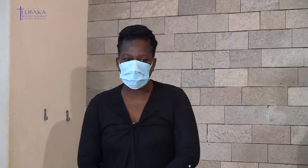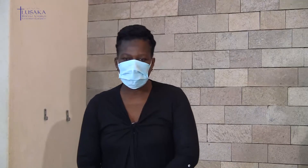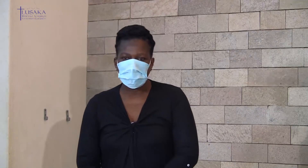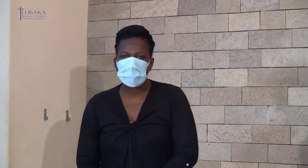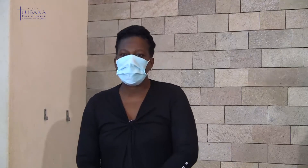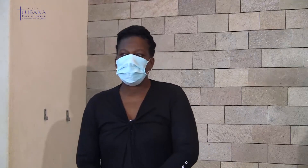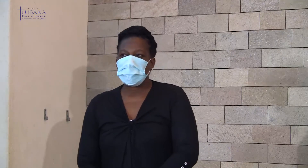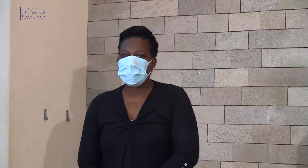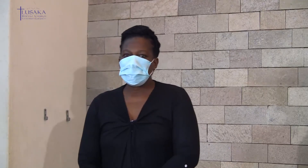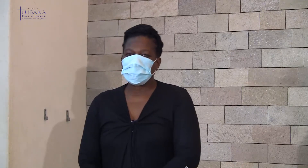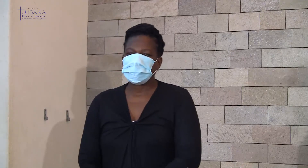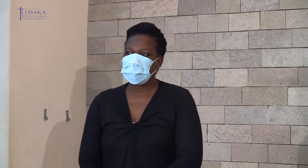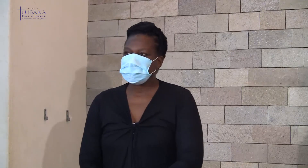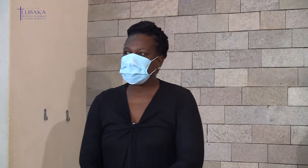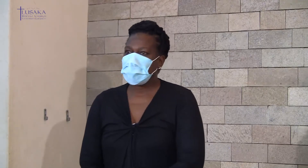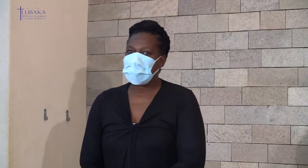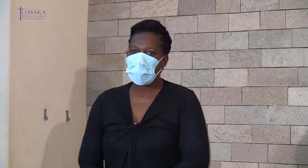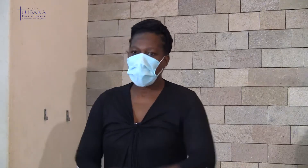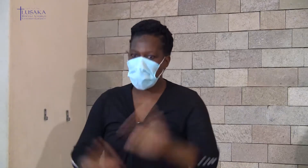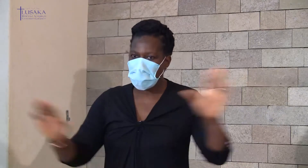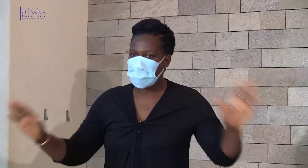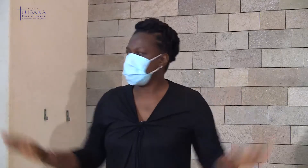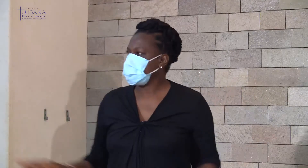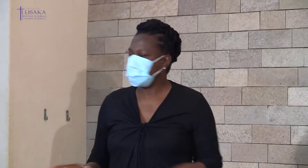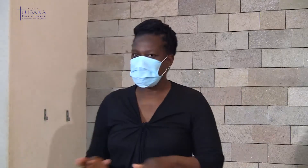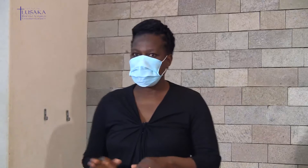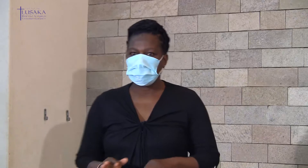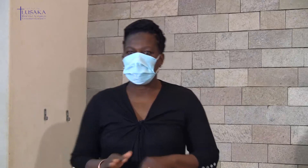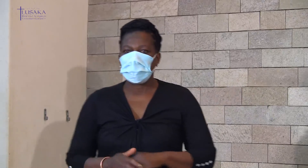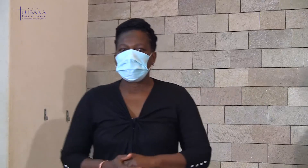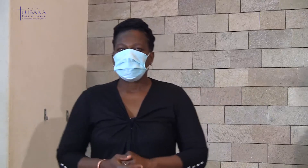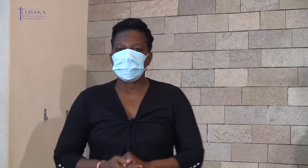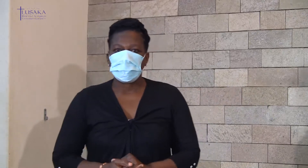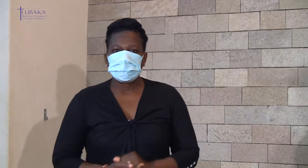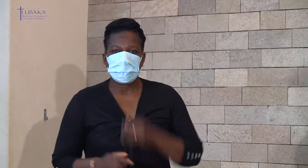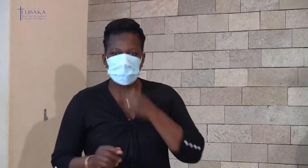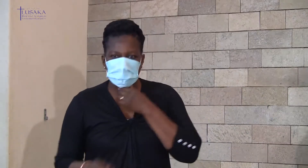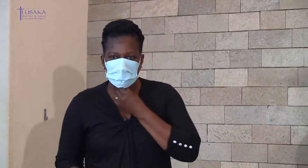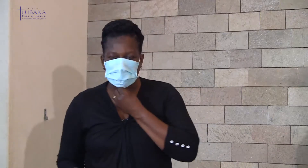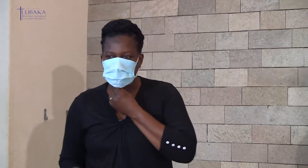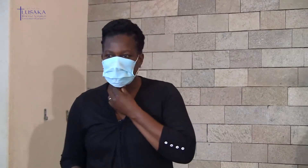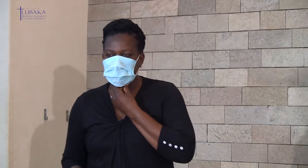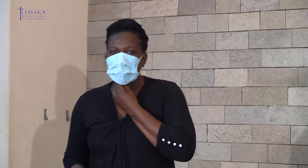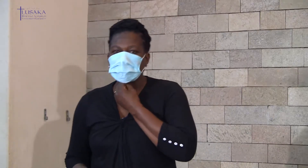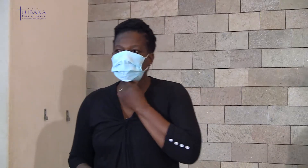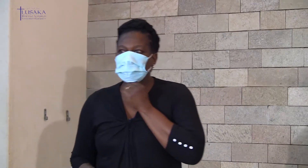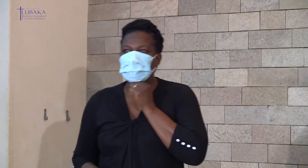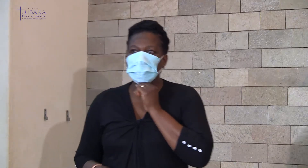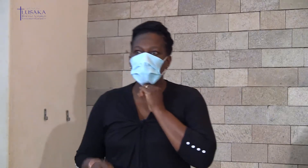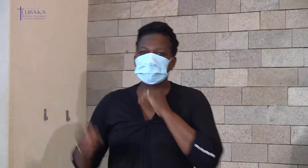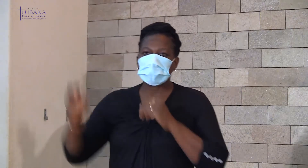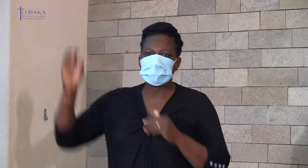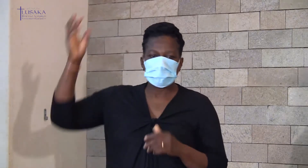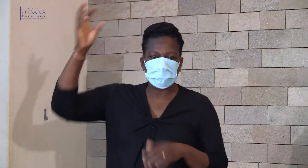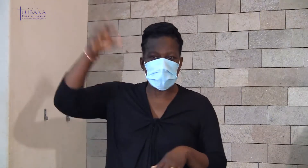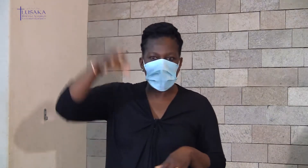Mary. Mary was chosen among all the women. She was favored. And so the